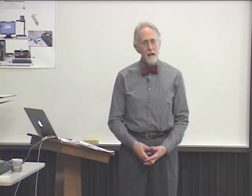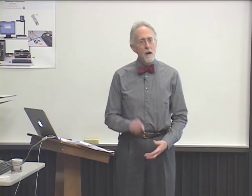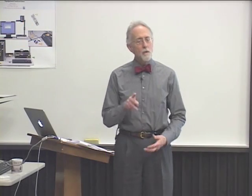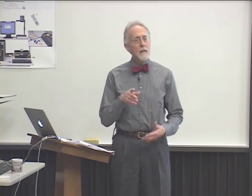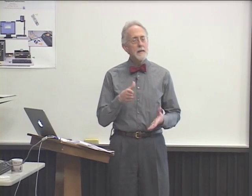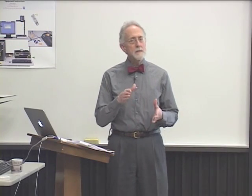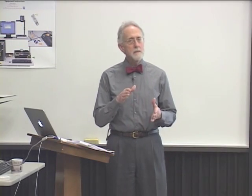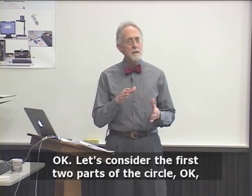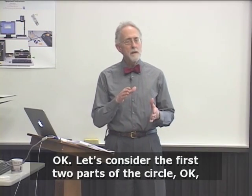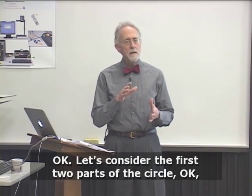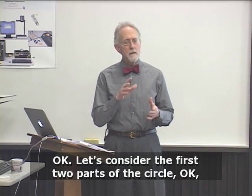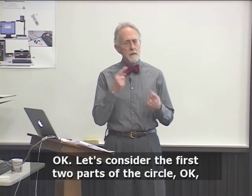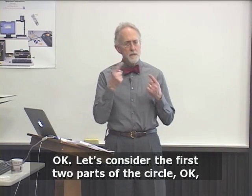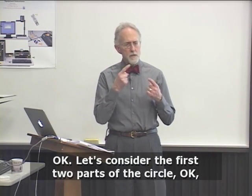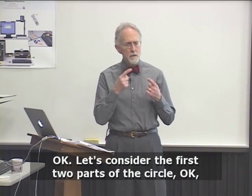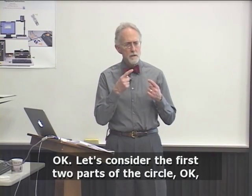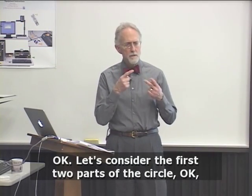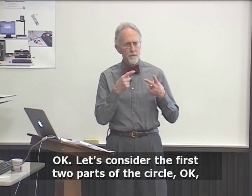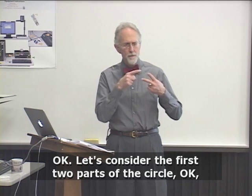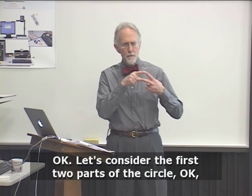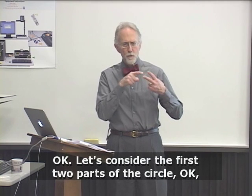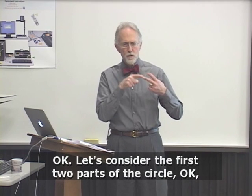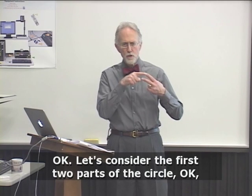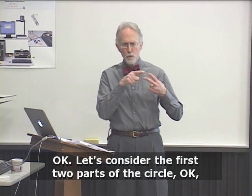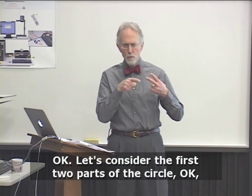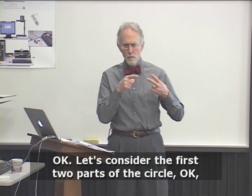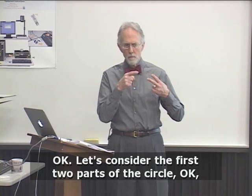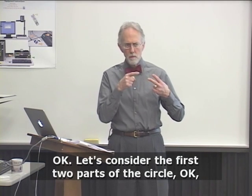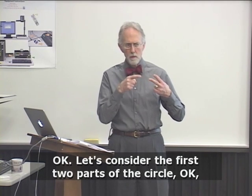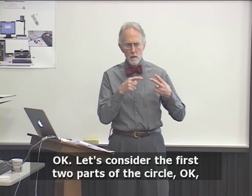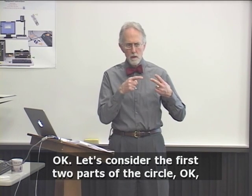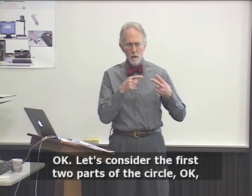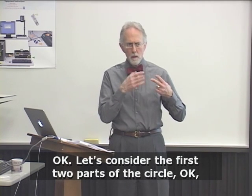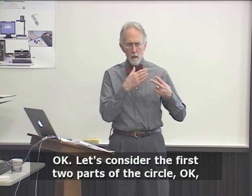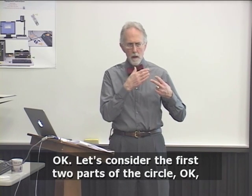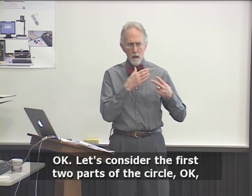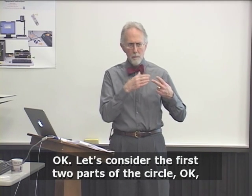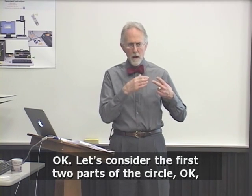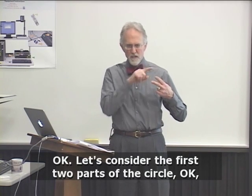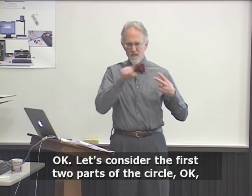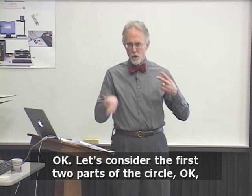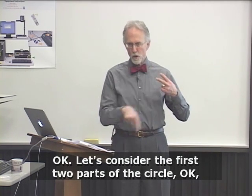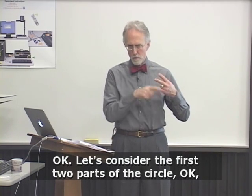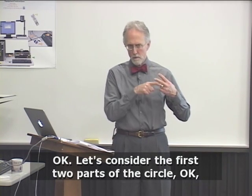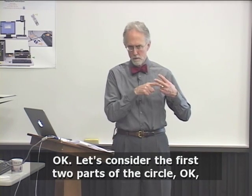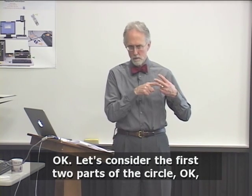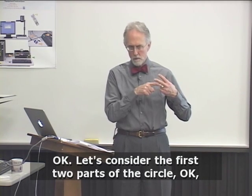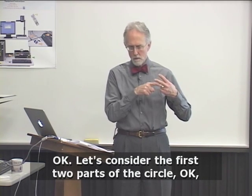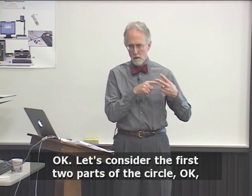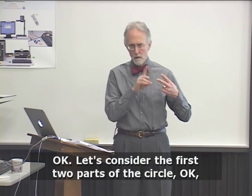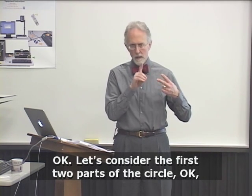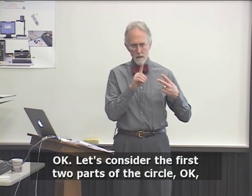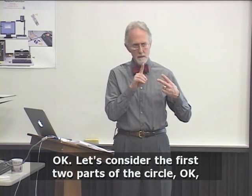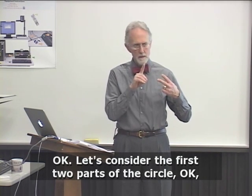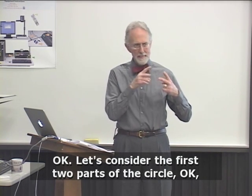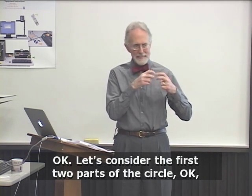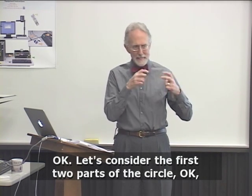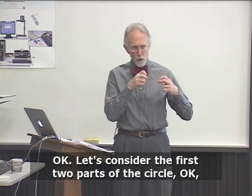Okay, let's consider the first two parts of the circle, okay, the